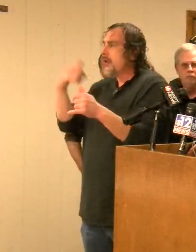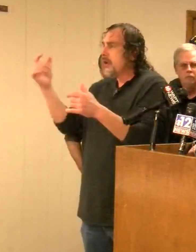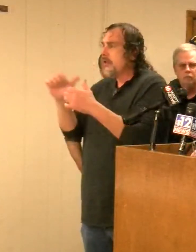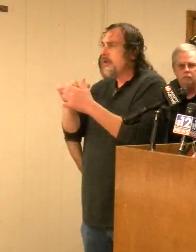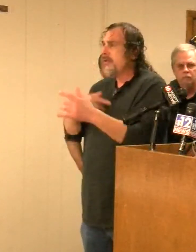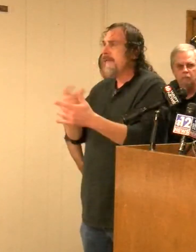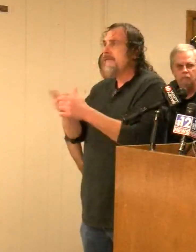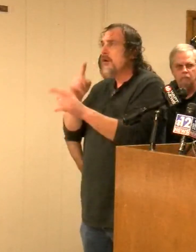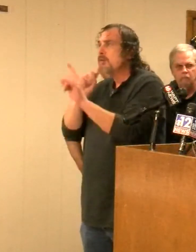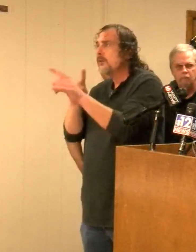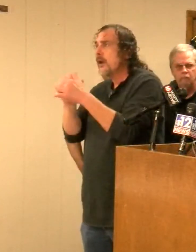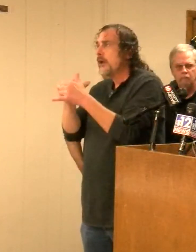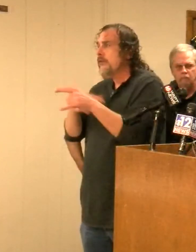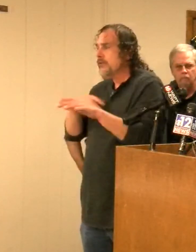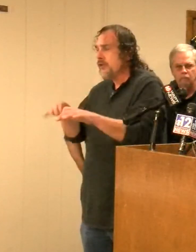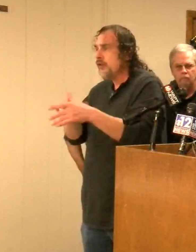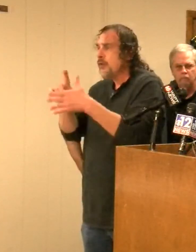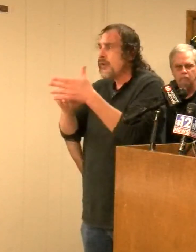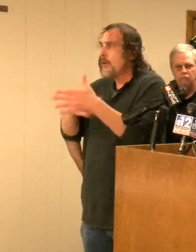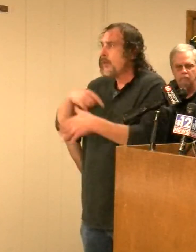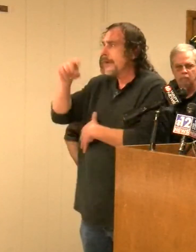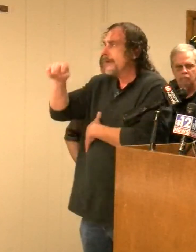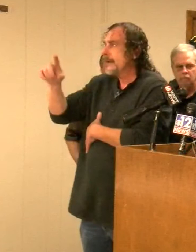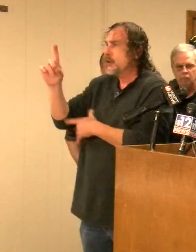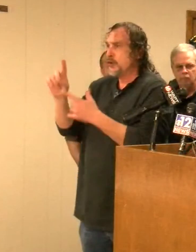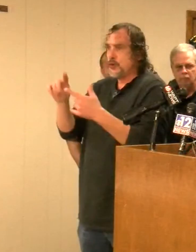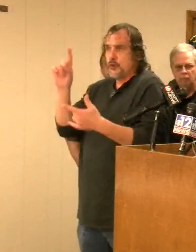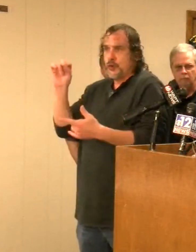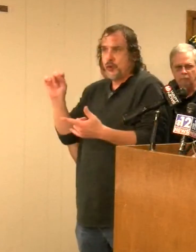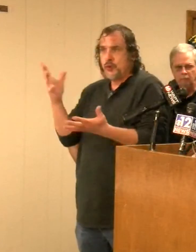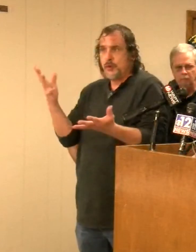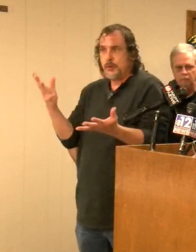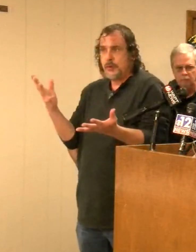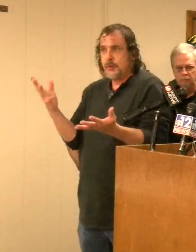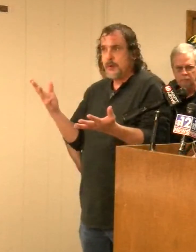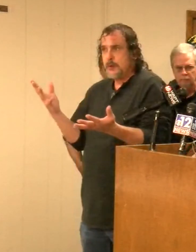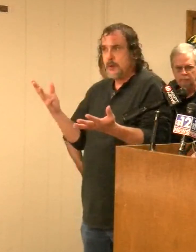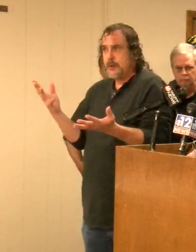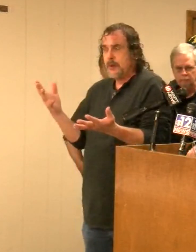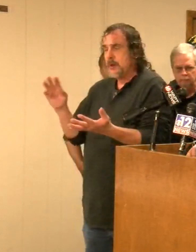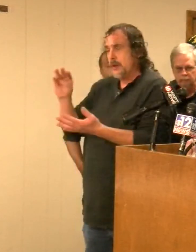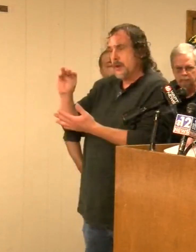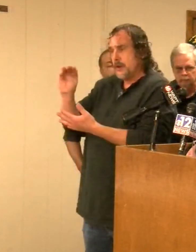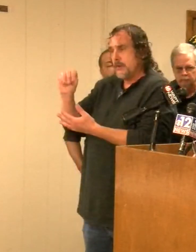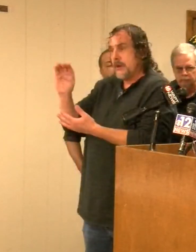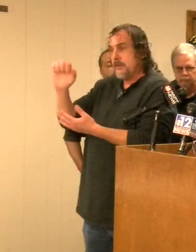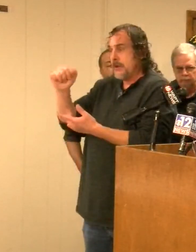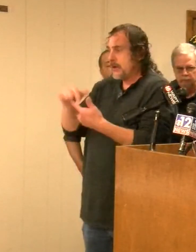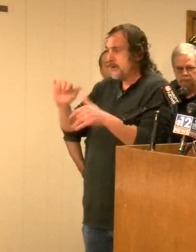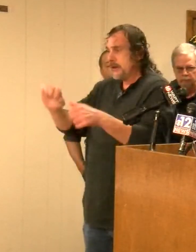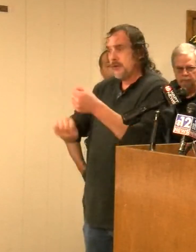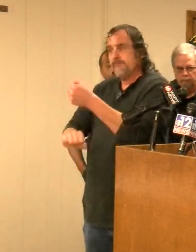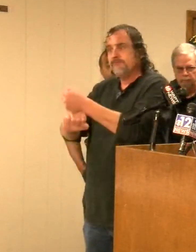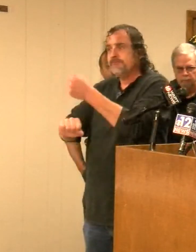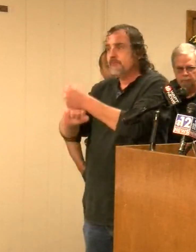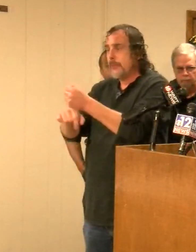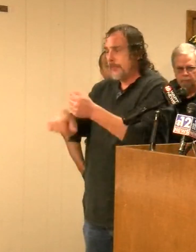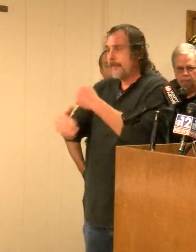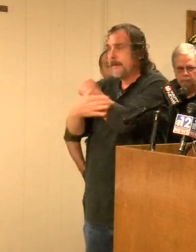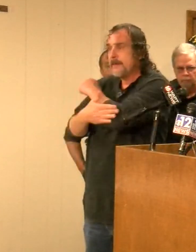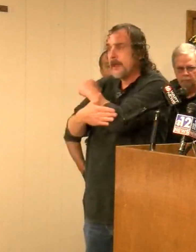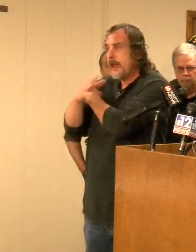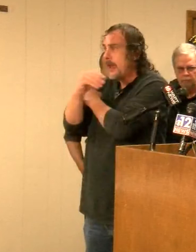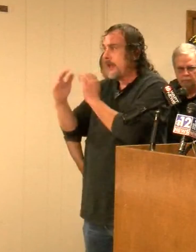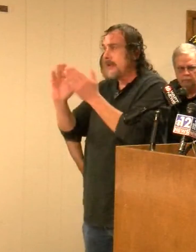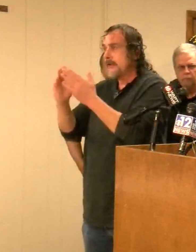first responders for us to get out there and do the things that we need to do. So MEMA still stands ready to support the county and